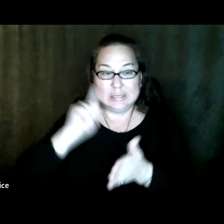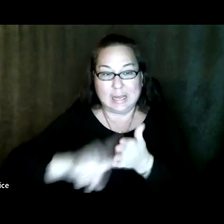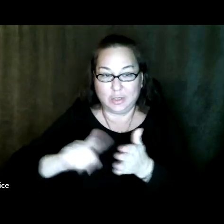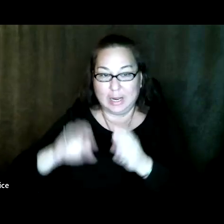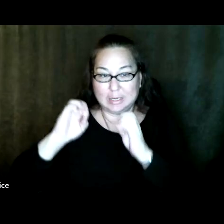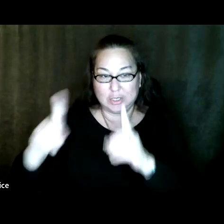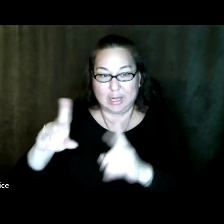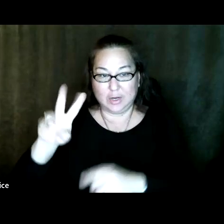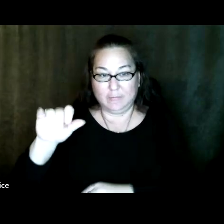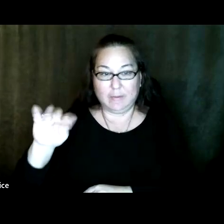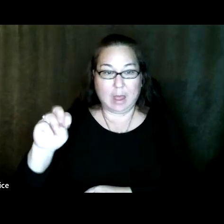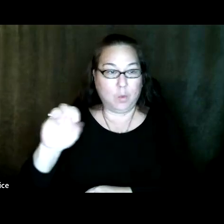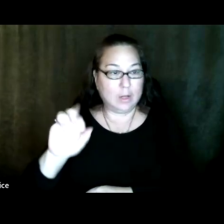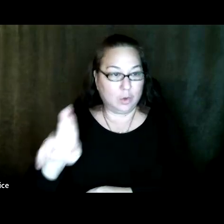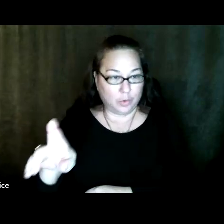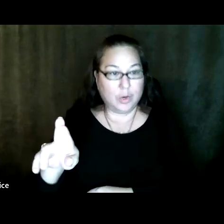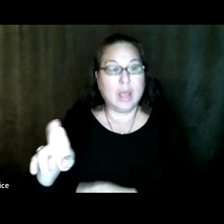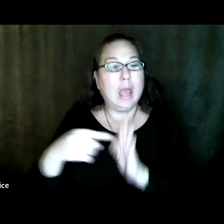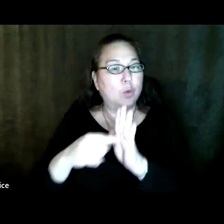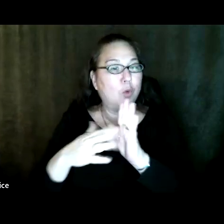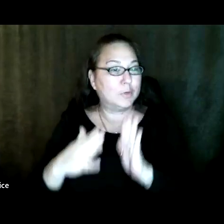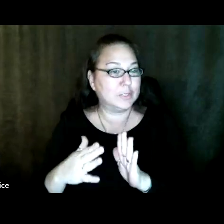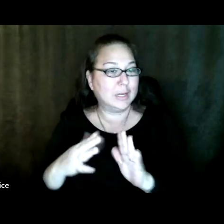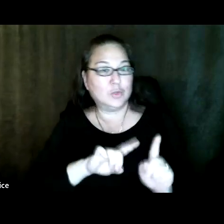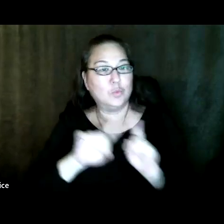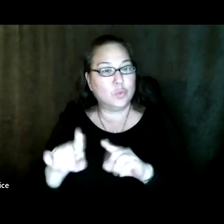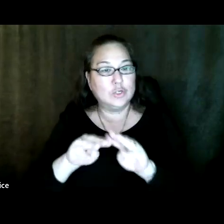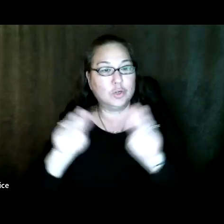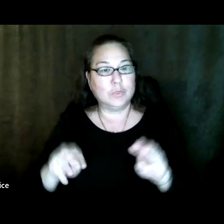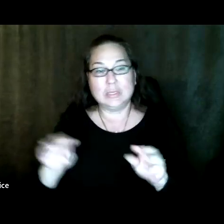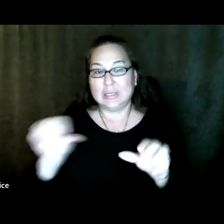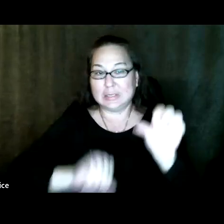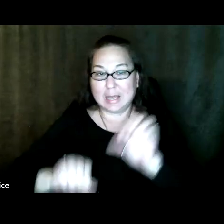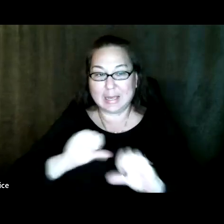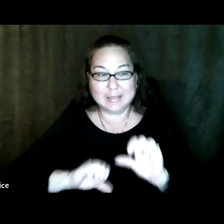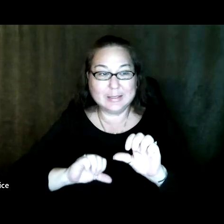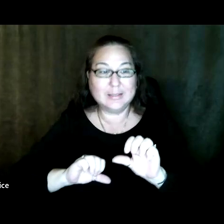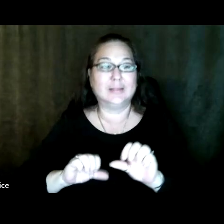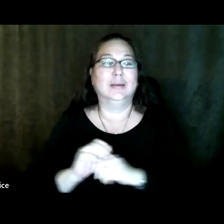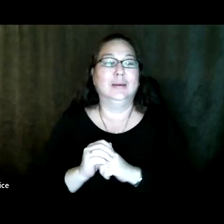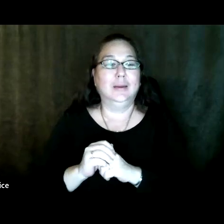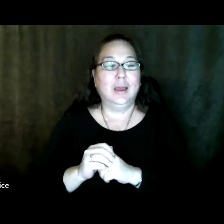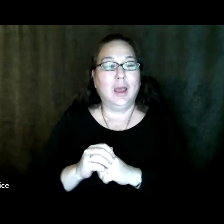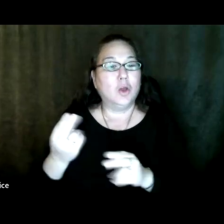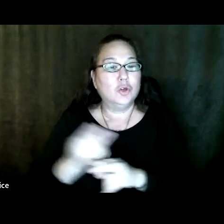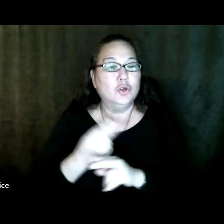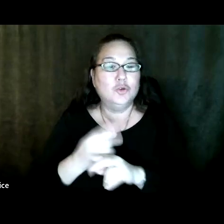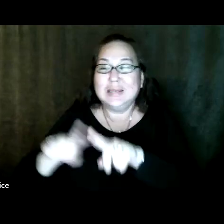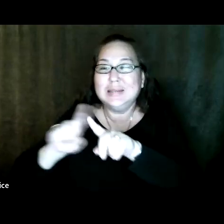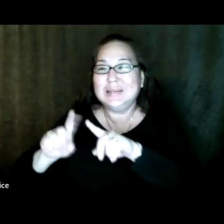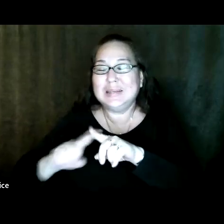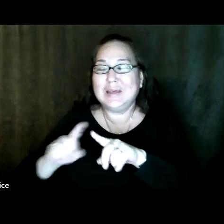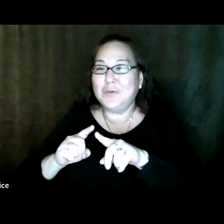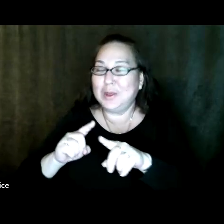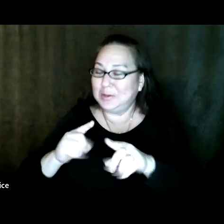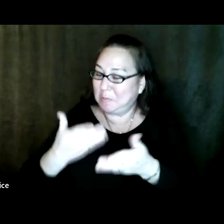where students worked in small groups to engineer plastic filters using everyday materials.